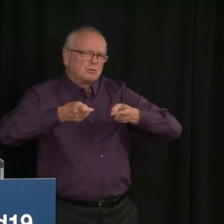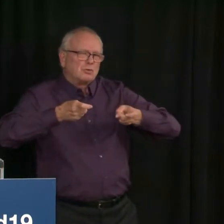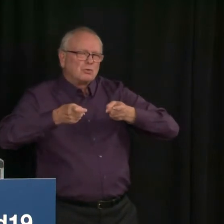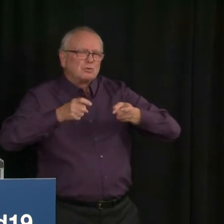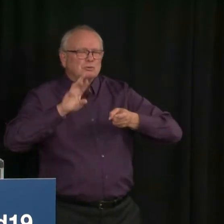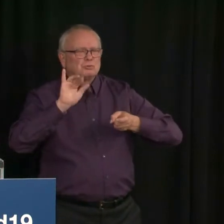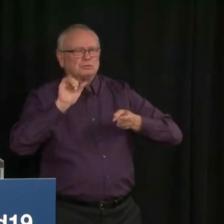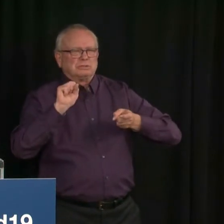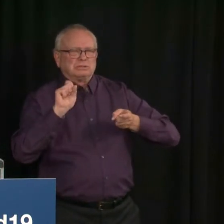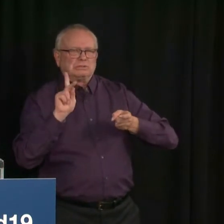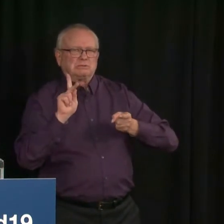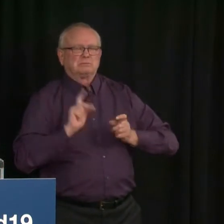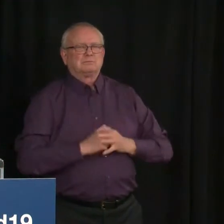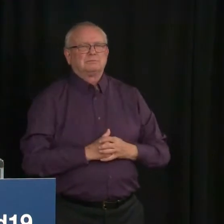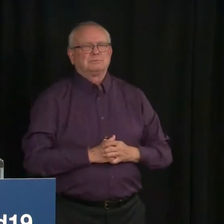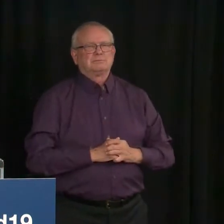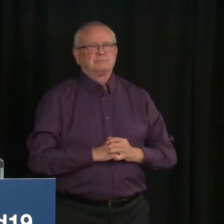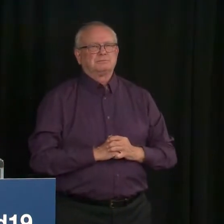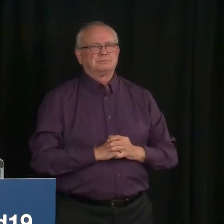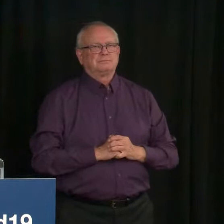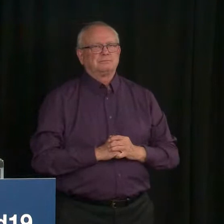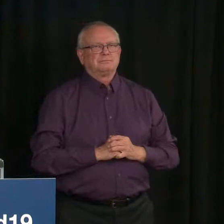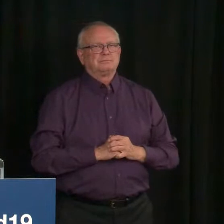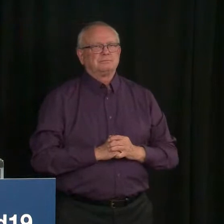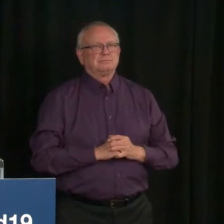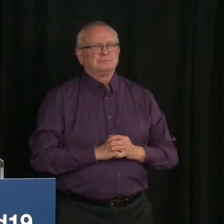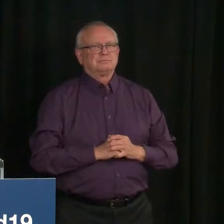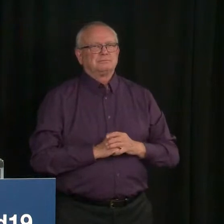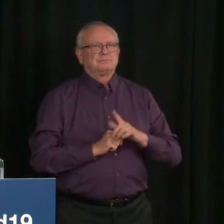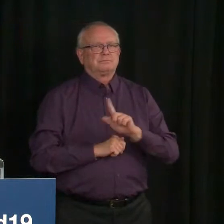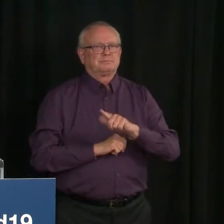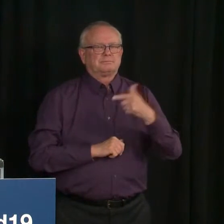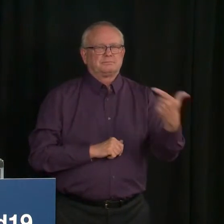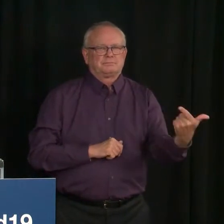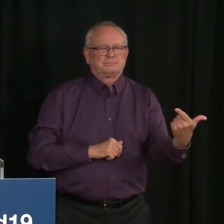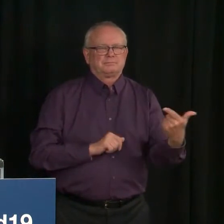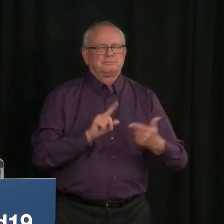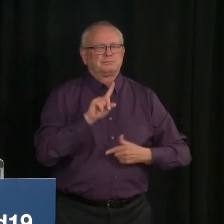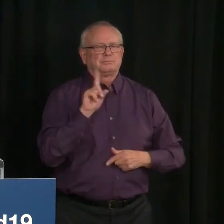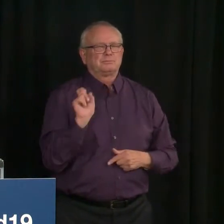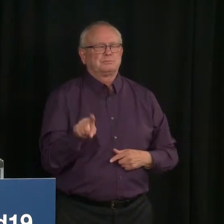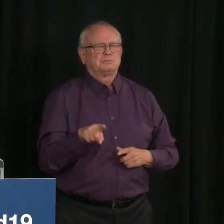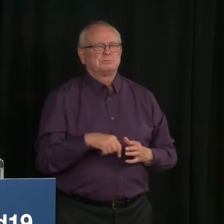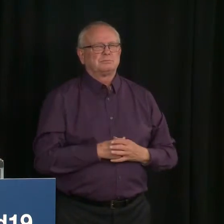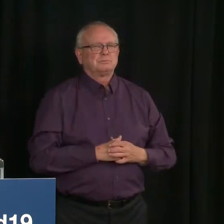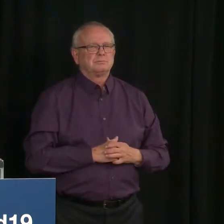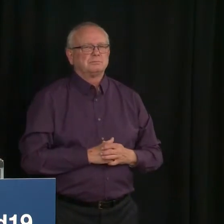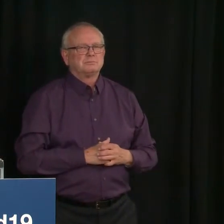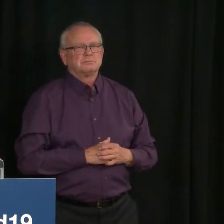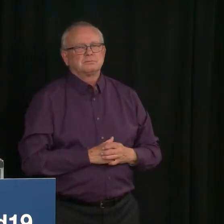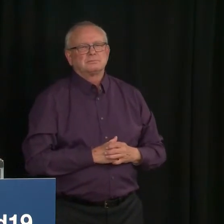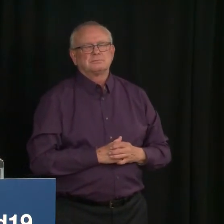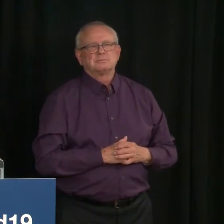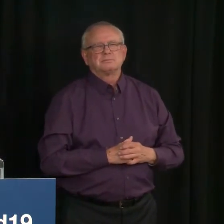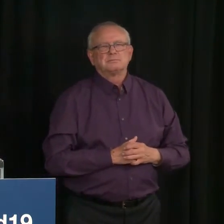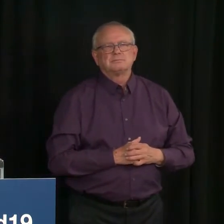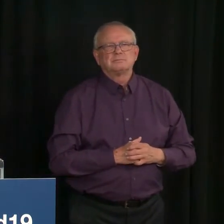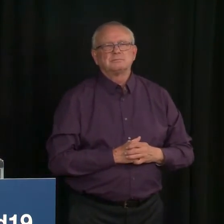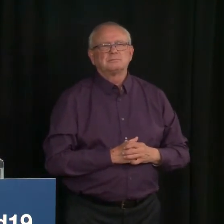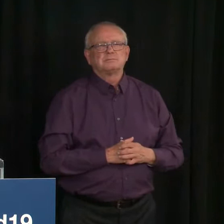in our lives. Operator, could you put through the next caller, please? This is Carlisle Facette